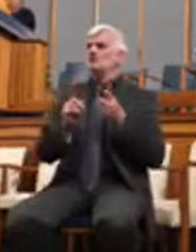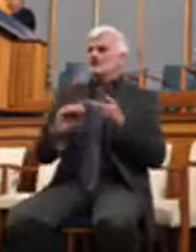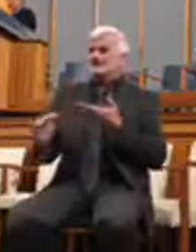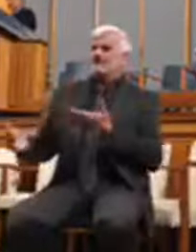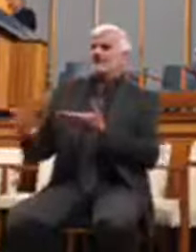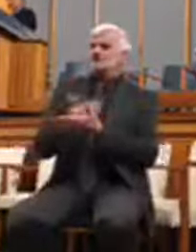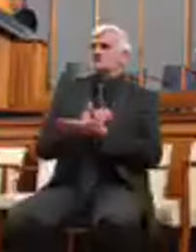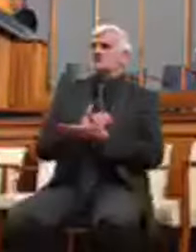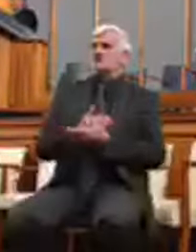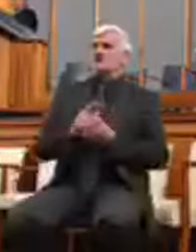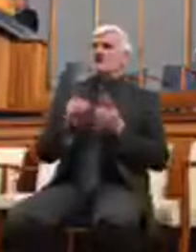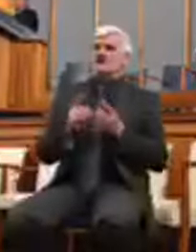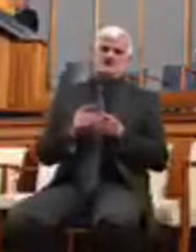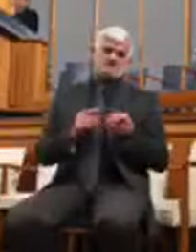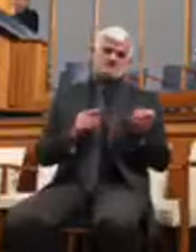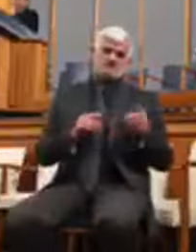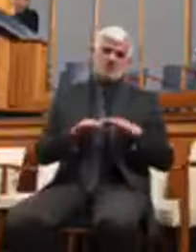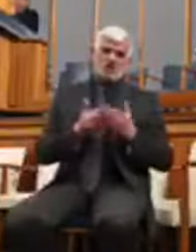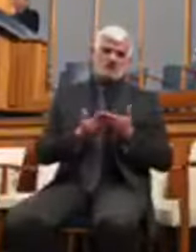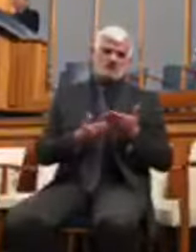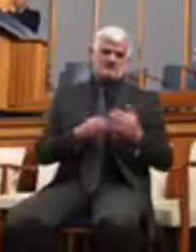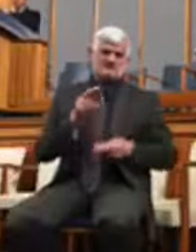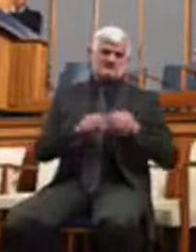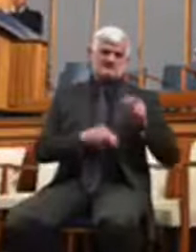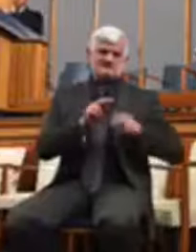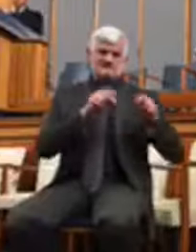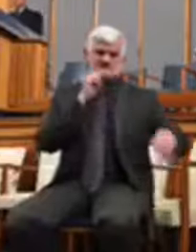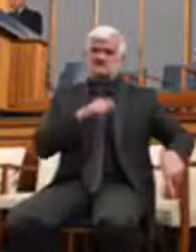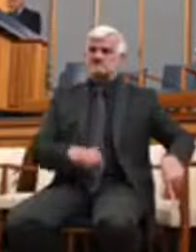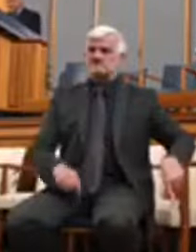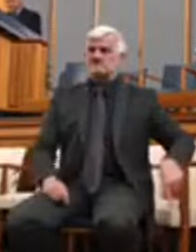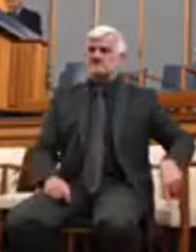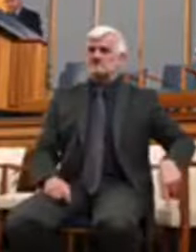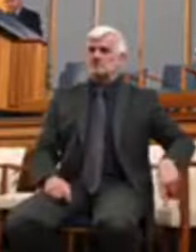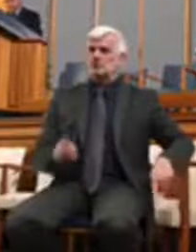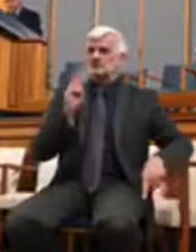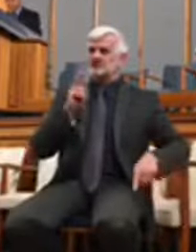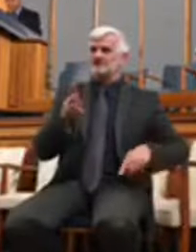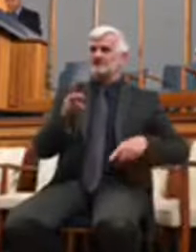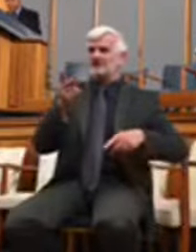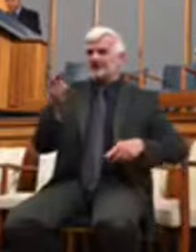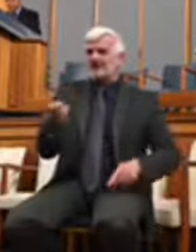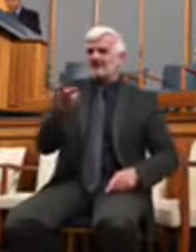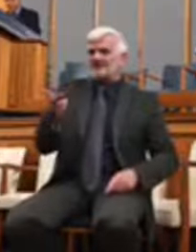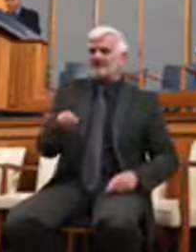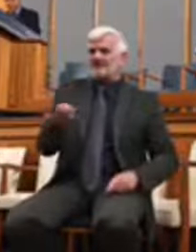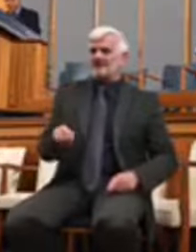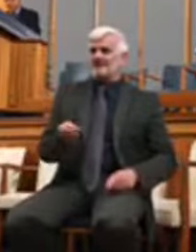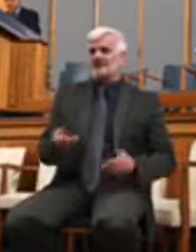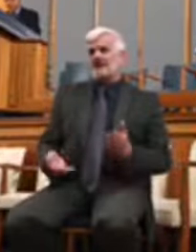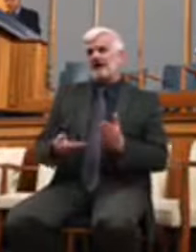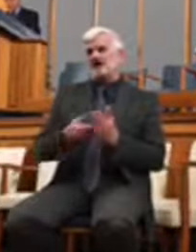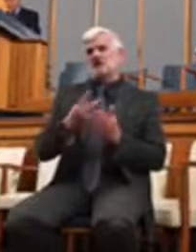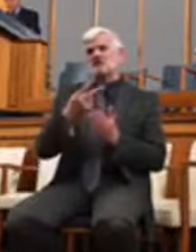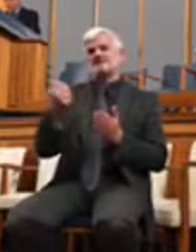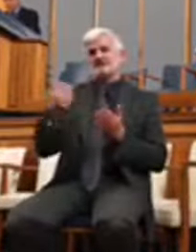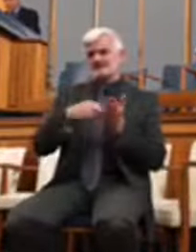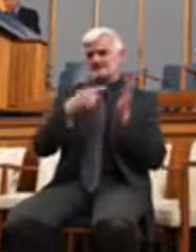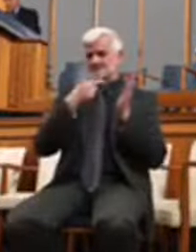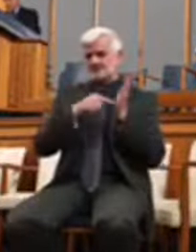the condemnation upon this world. But that's not all. In verse 26, he adds something else. And he said to